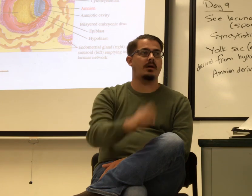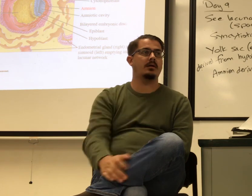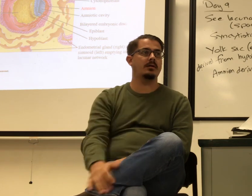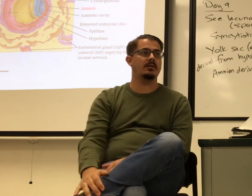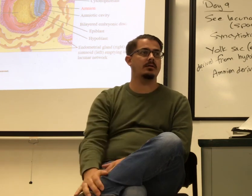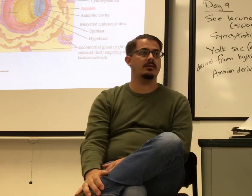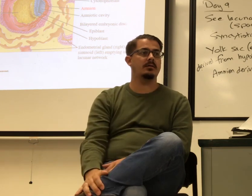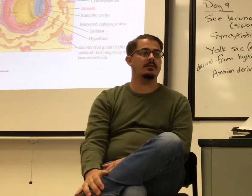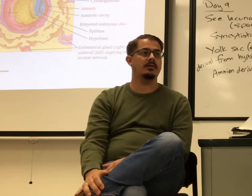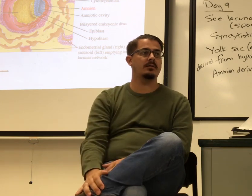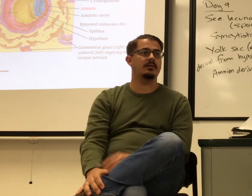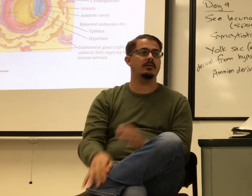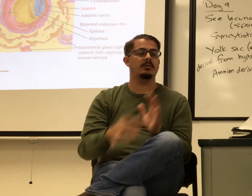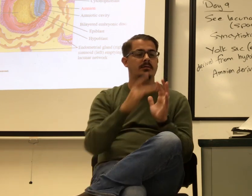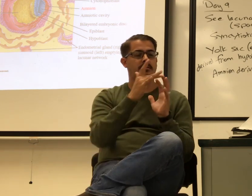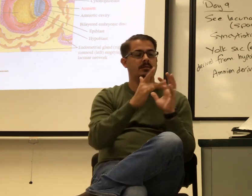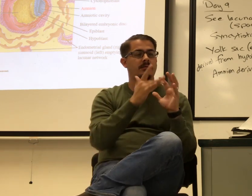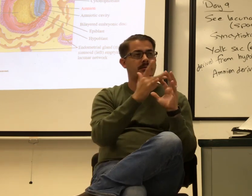become filled